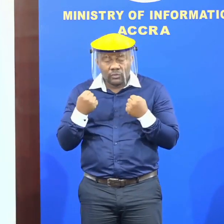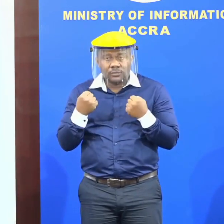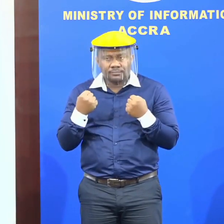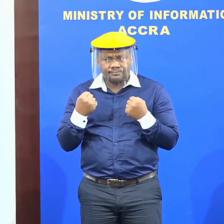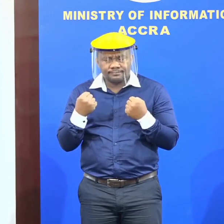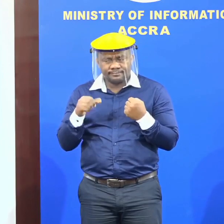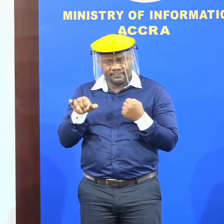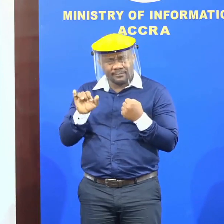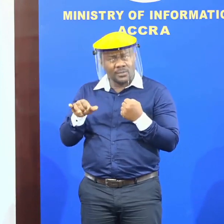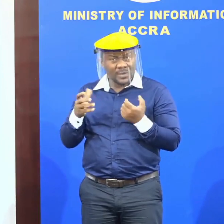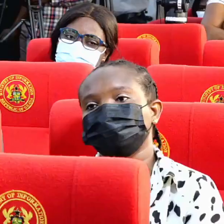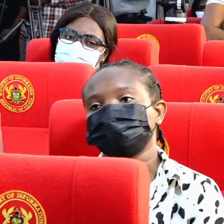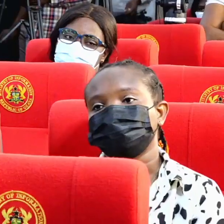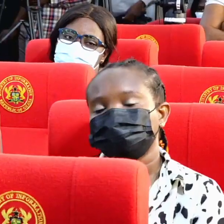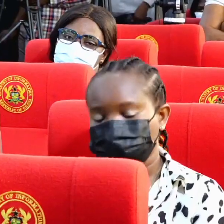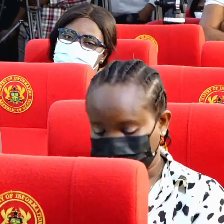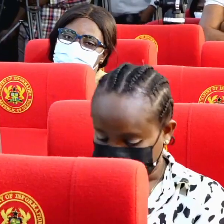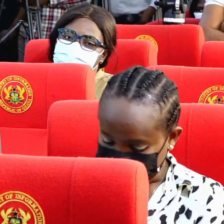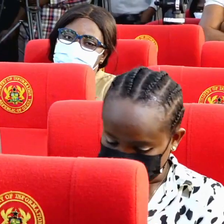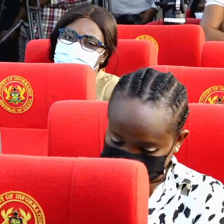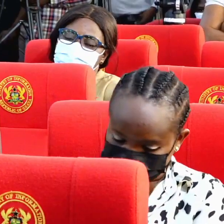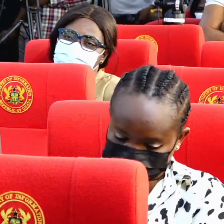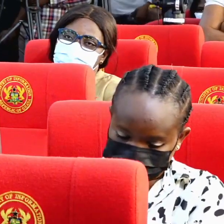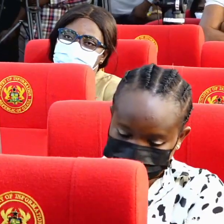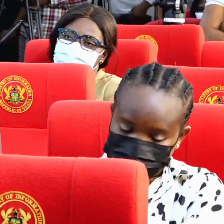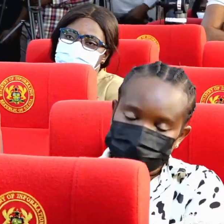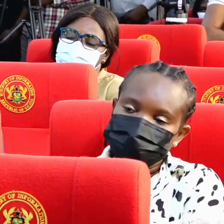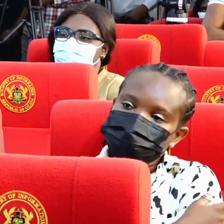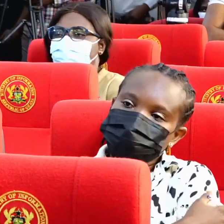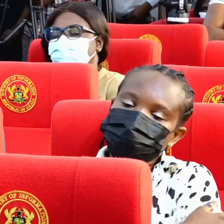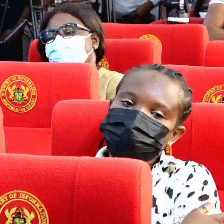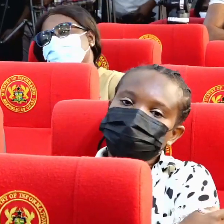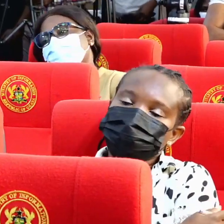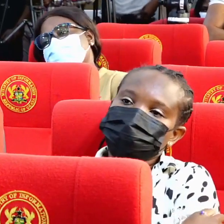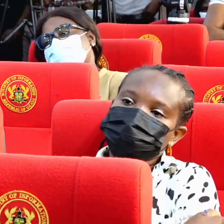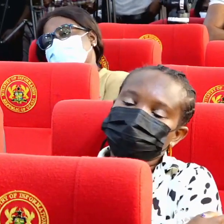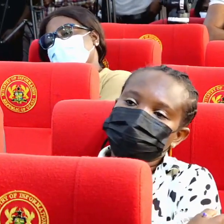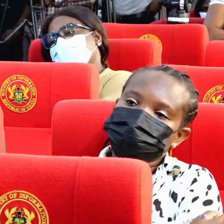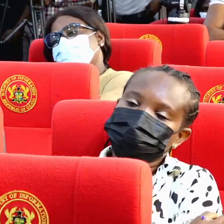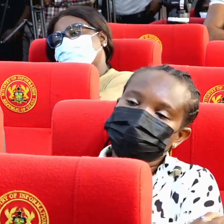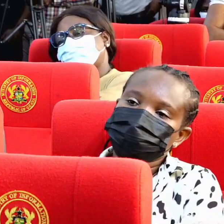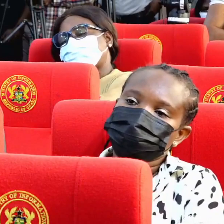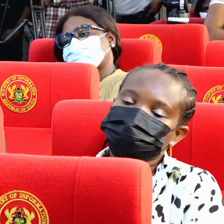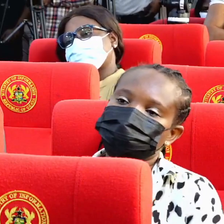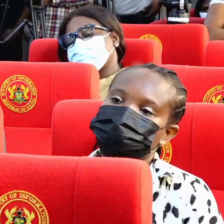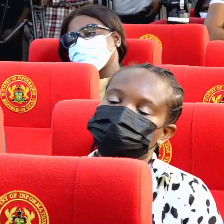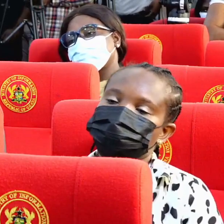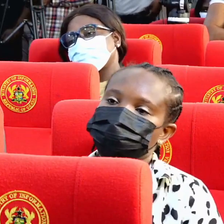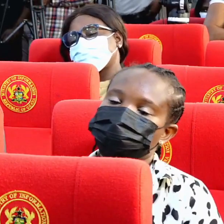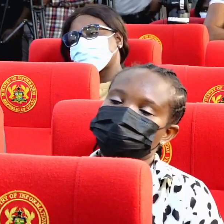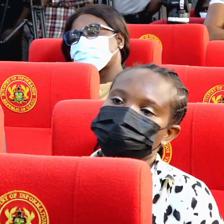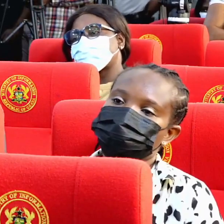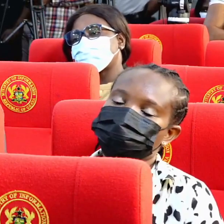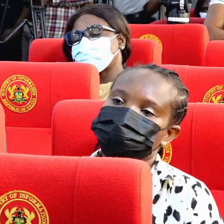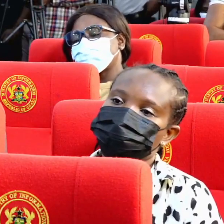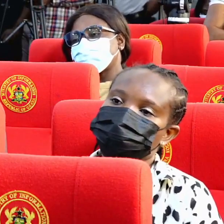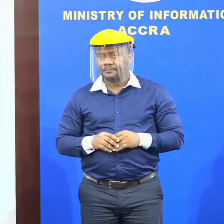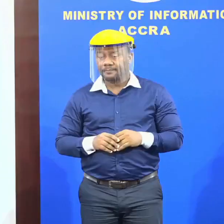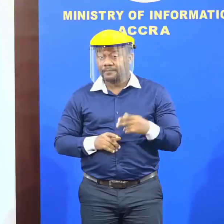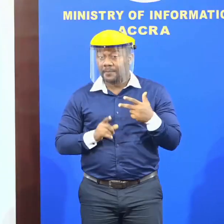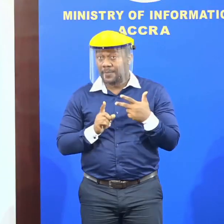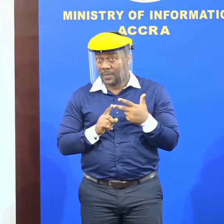scientists. And it has a lot of health and nutritional benefits which we derive out of eating chocolate. And on top of that, it's also